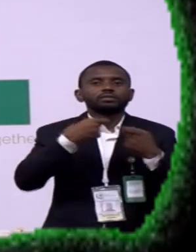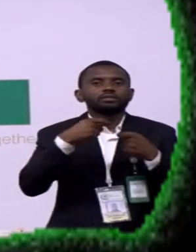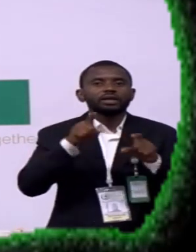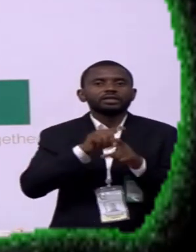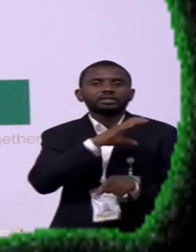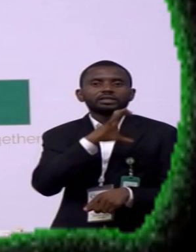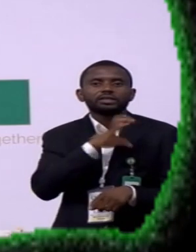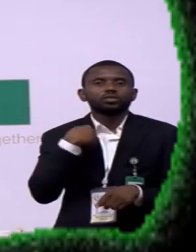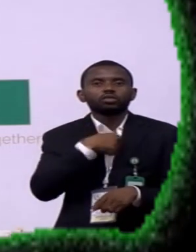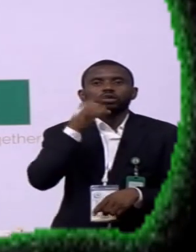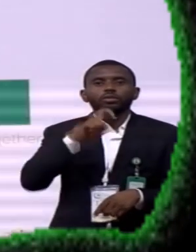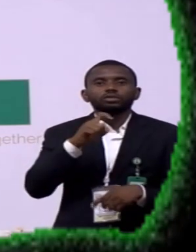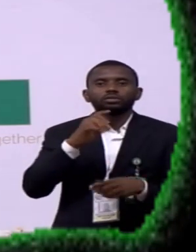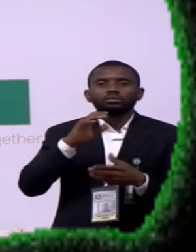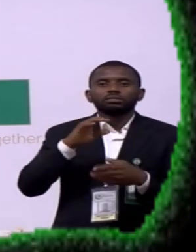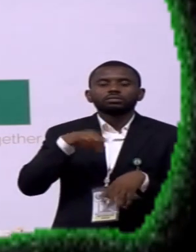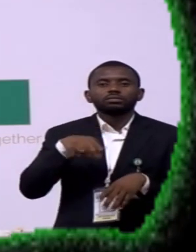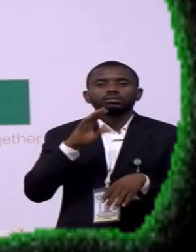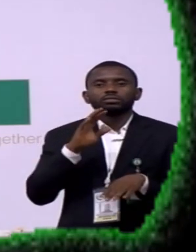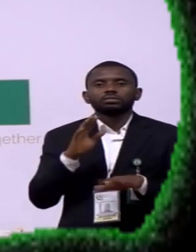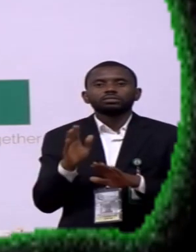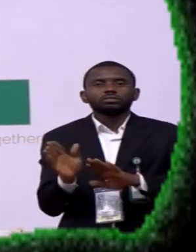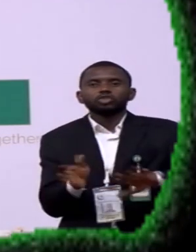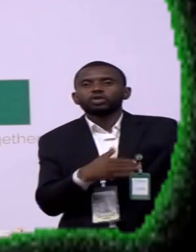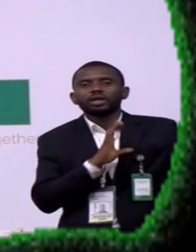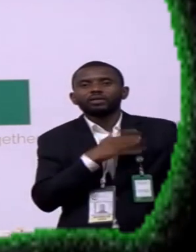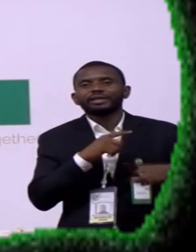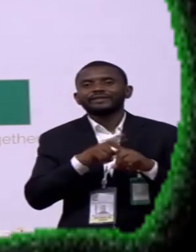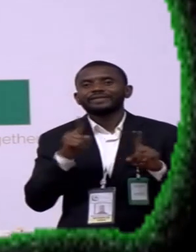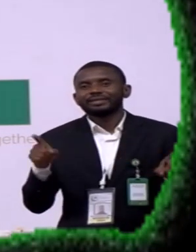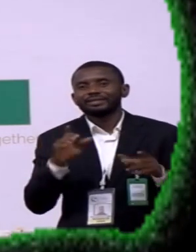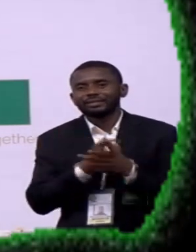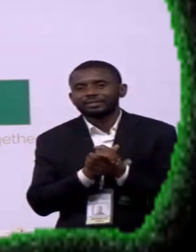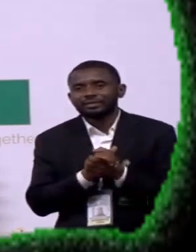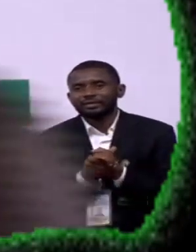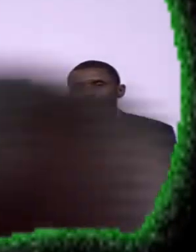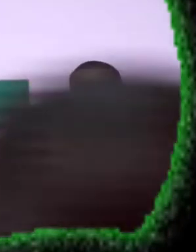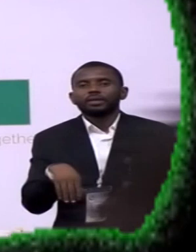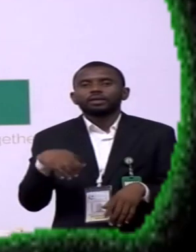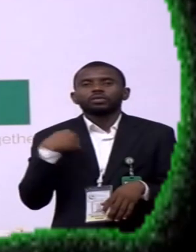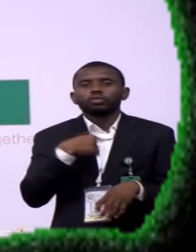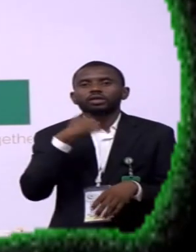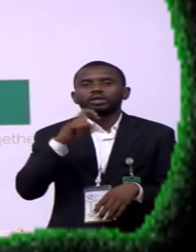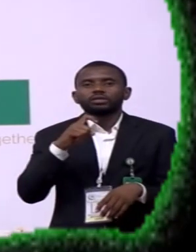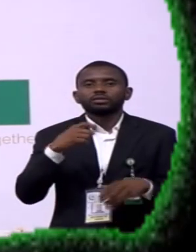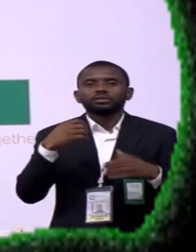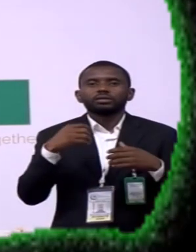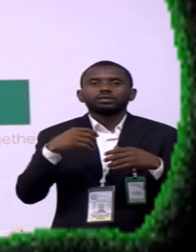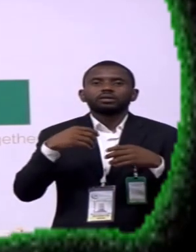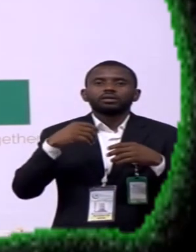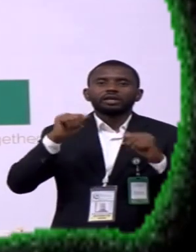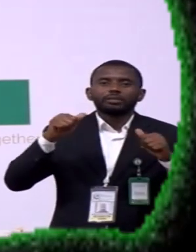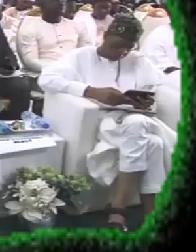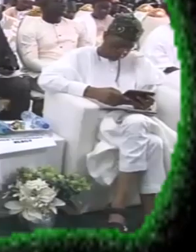our differences into our source of strength to enable progressive development. We